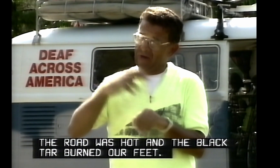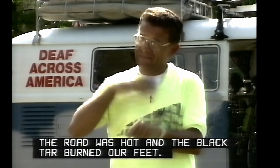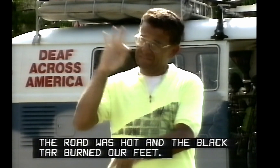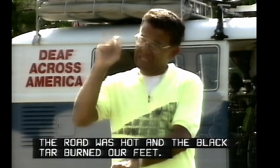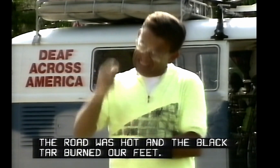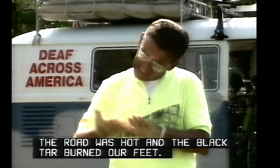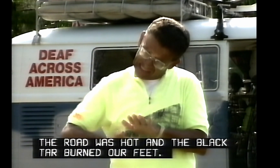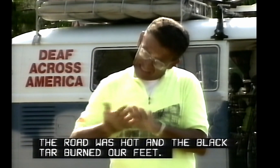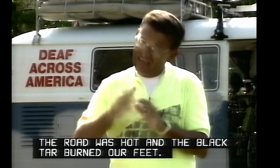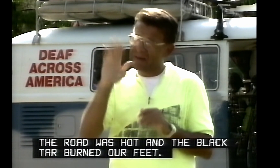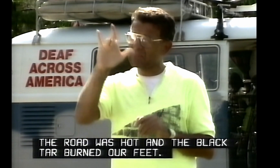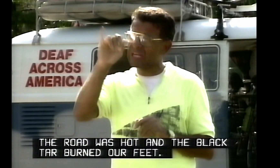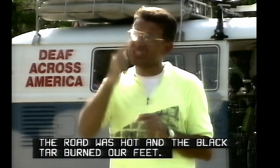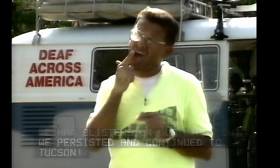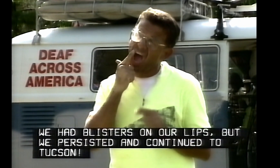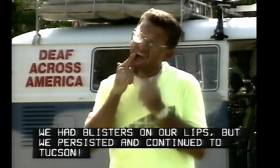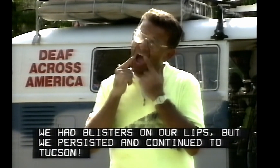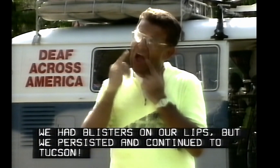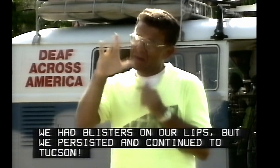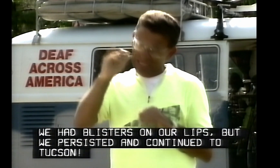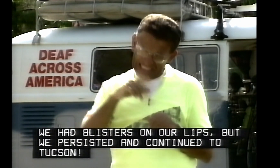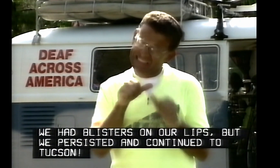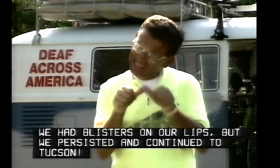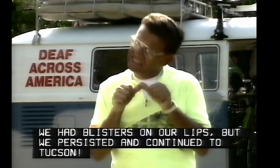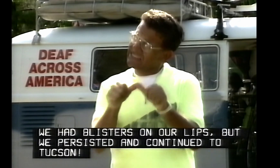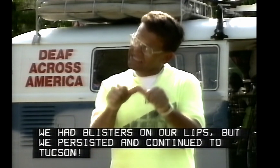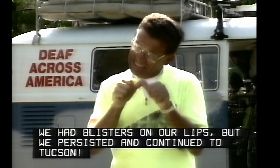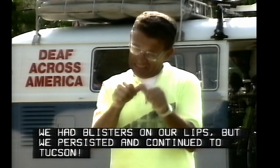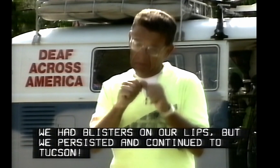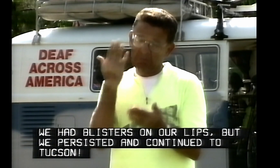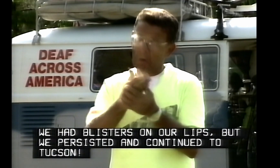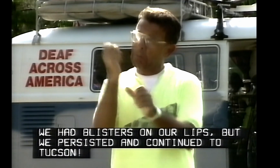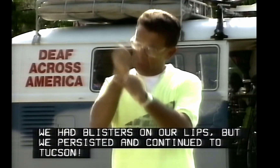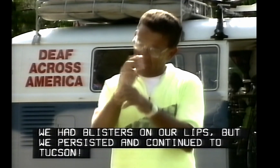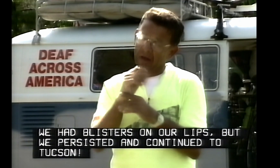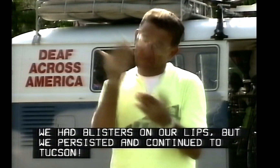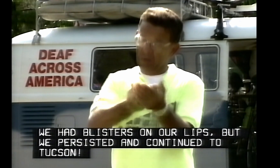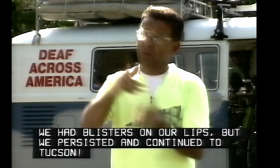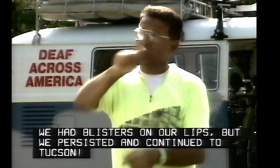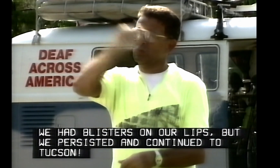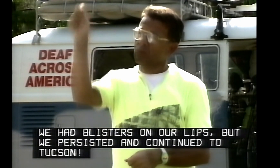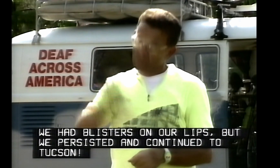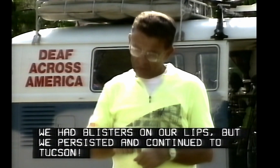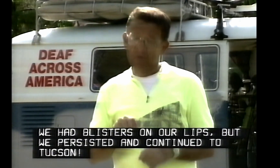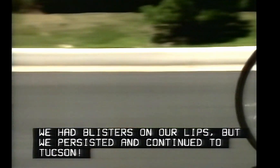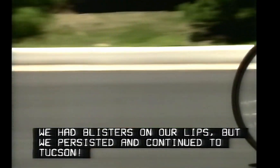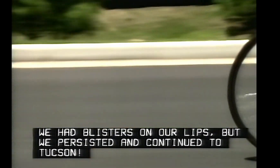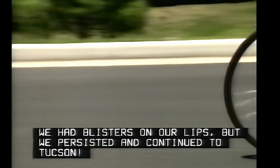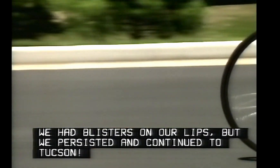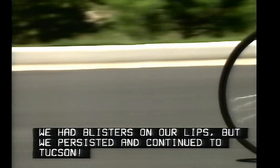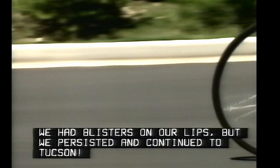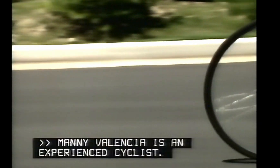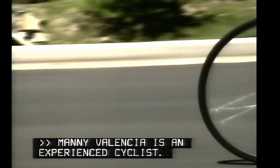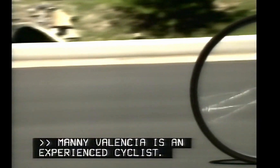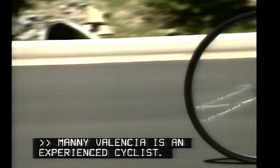for 142. We didn't stop for 9.5 hours, and we were exhausted. Leaving California,